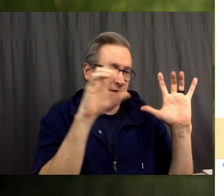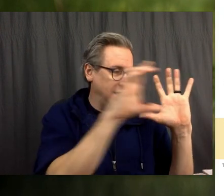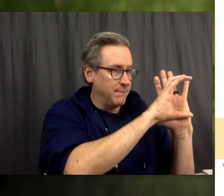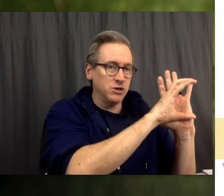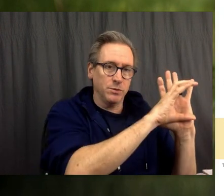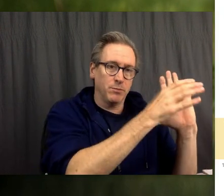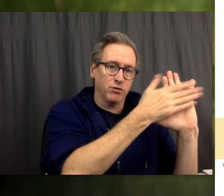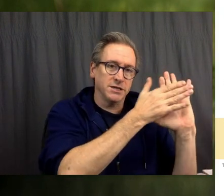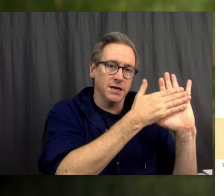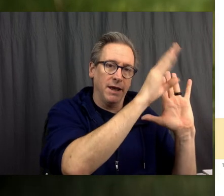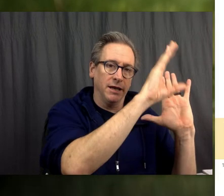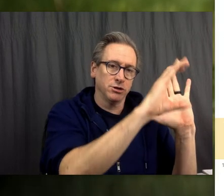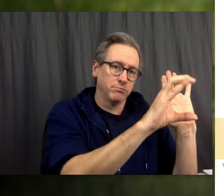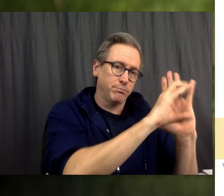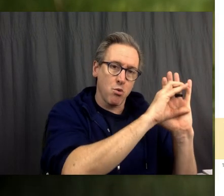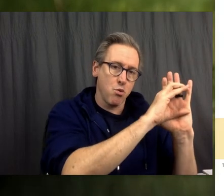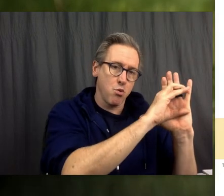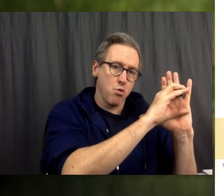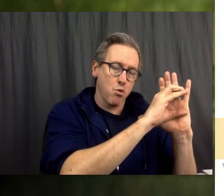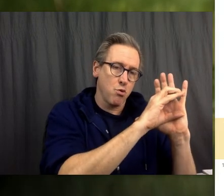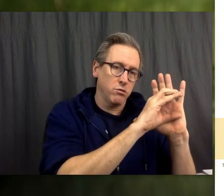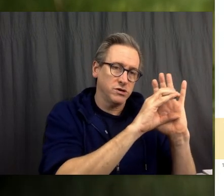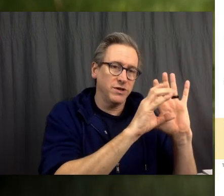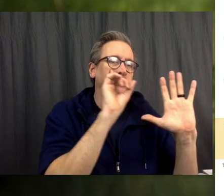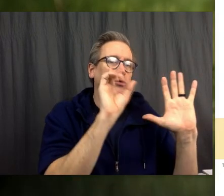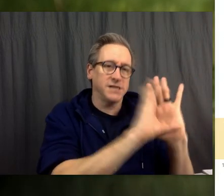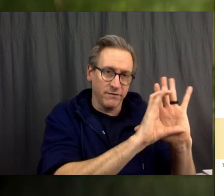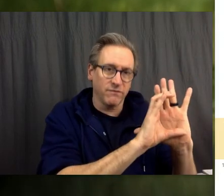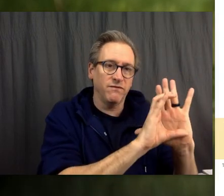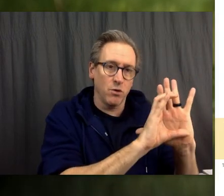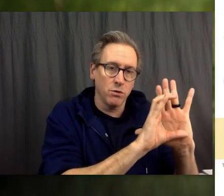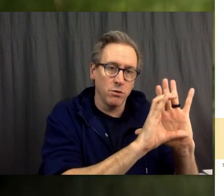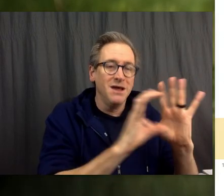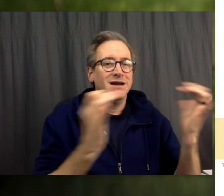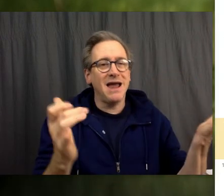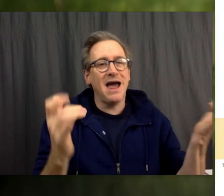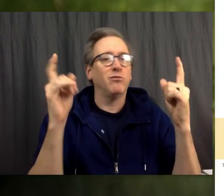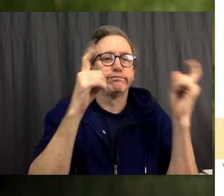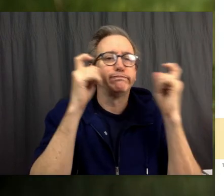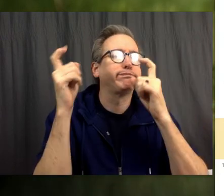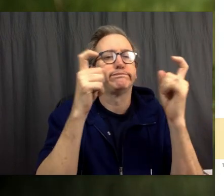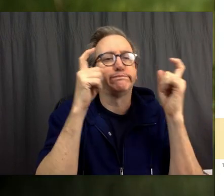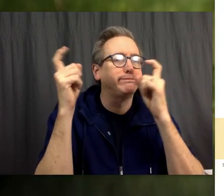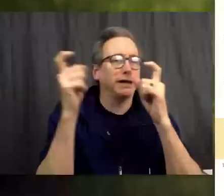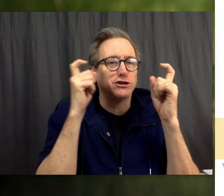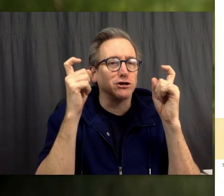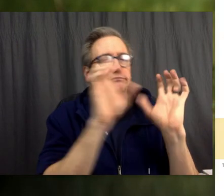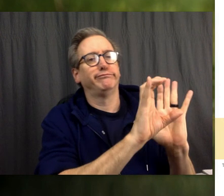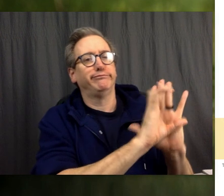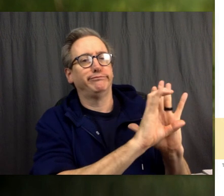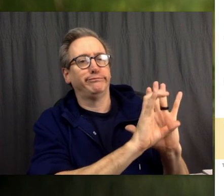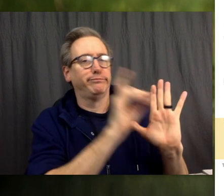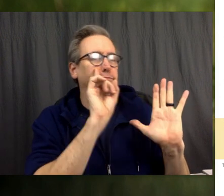then the image would be printed on page. So that was the old sign for photo. Now,